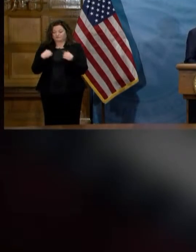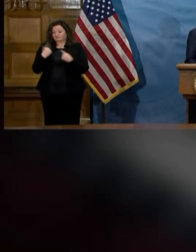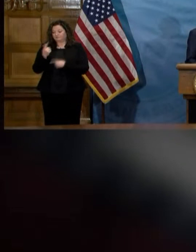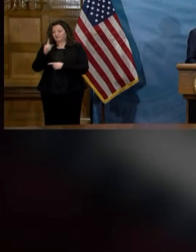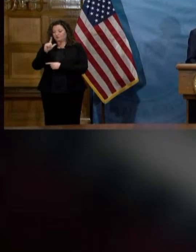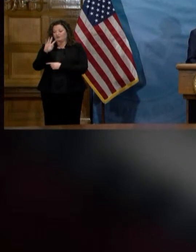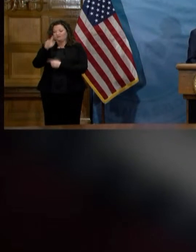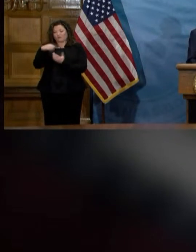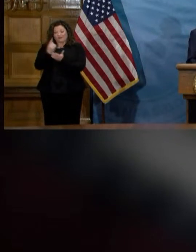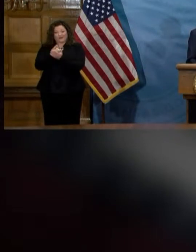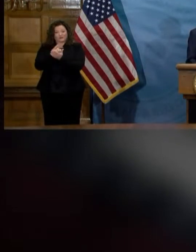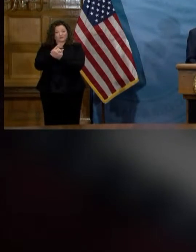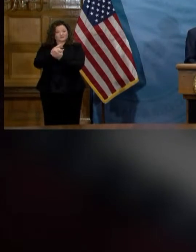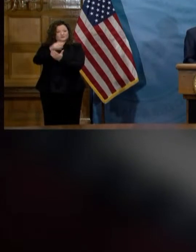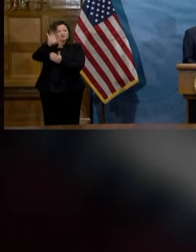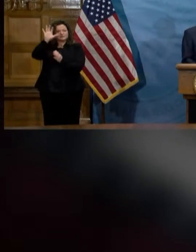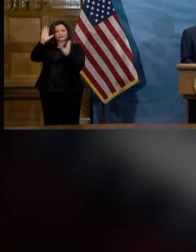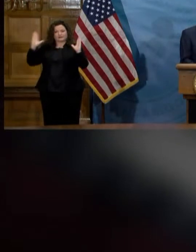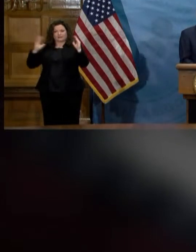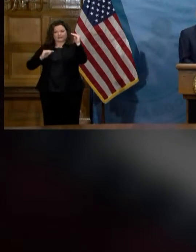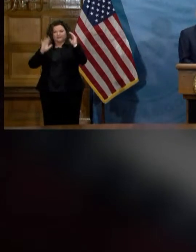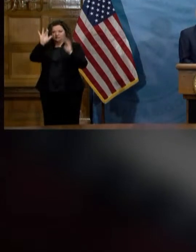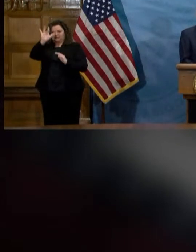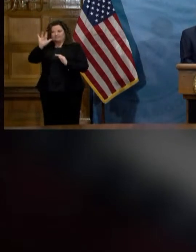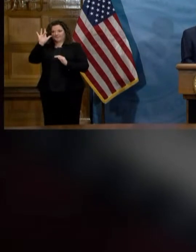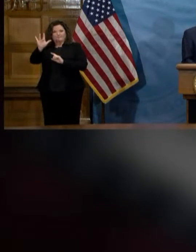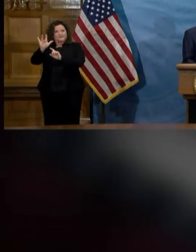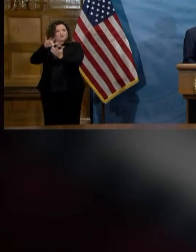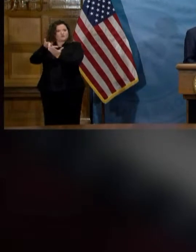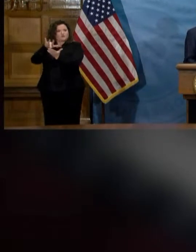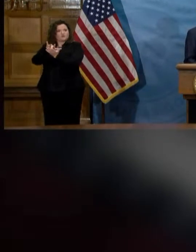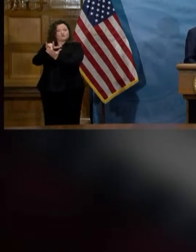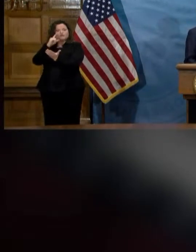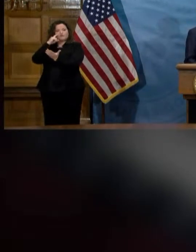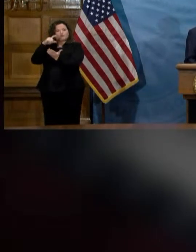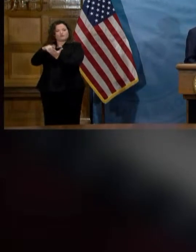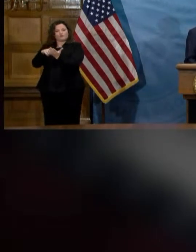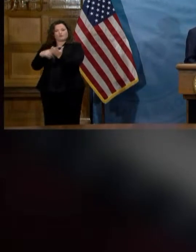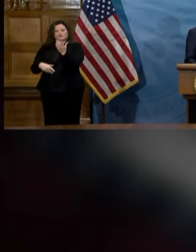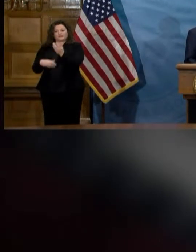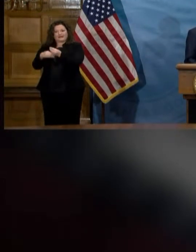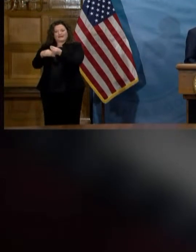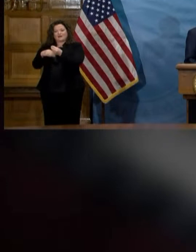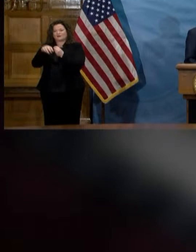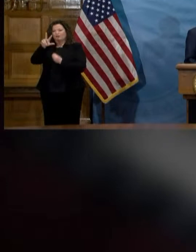24 hours, look in the middle right there, you'll see that we have added